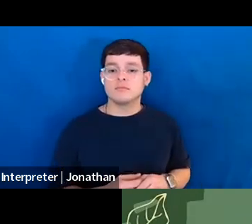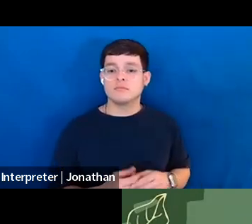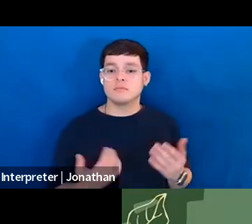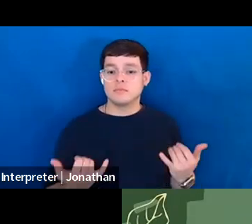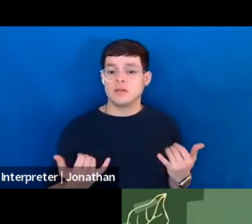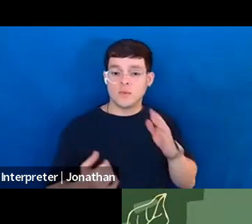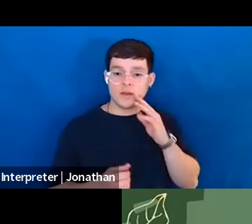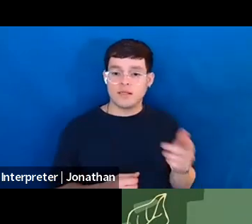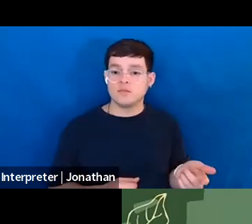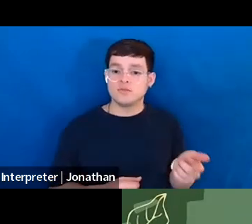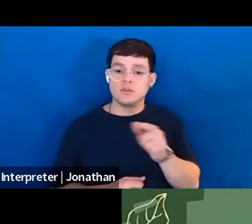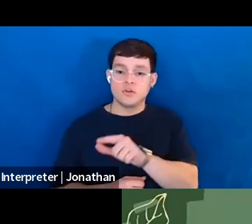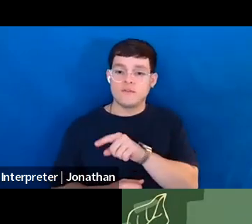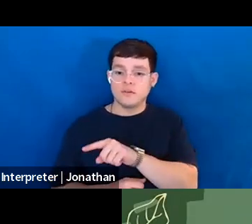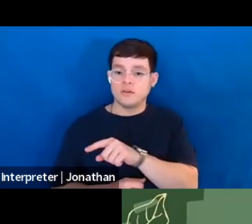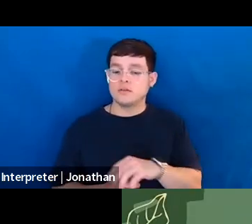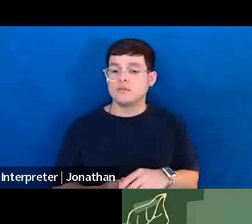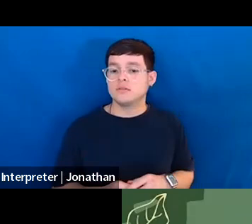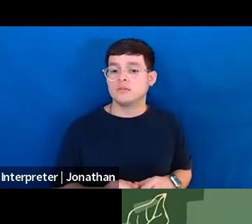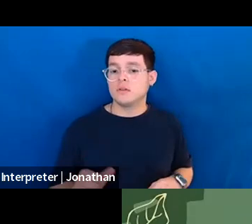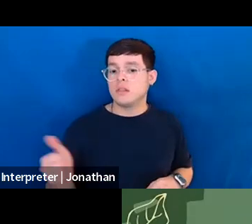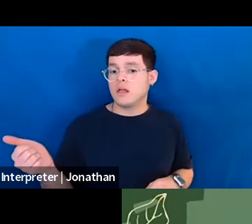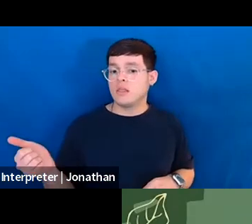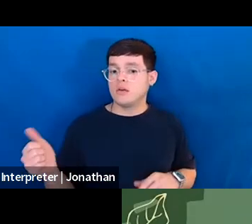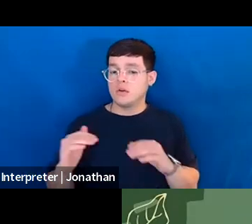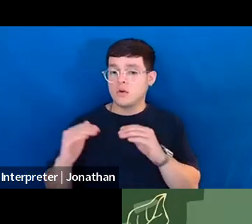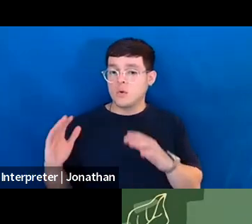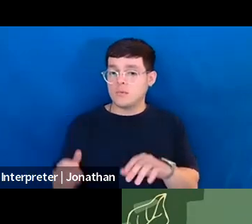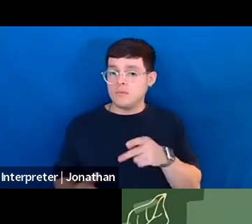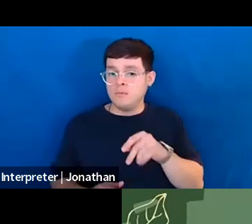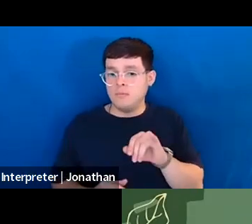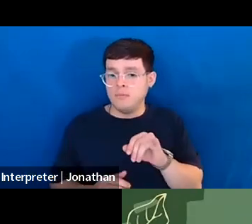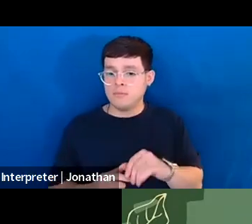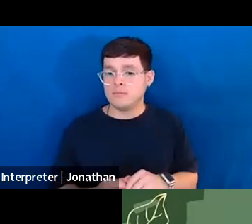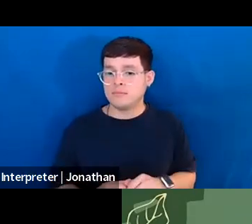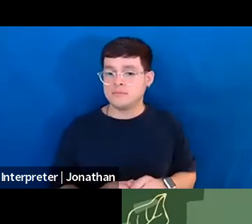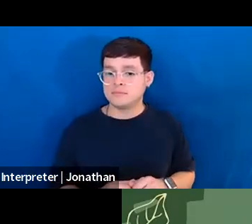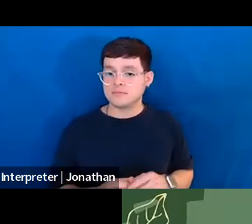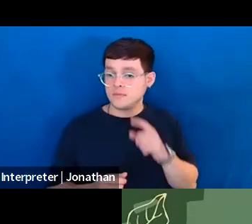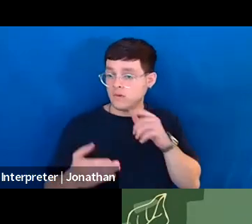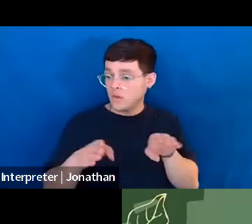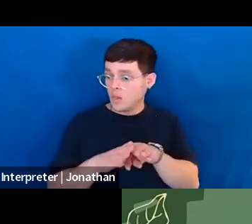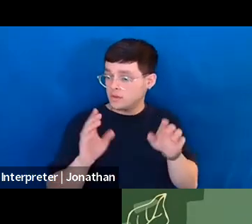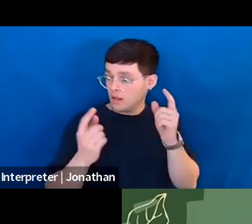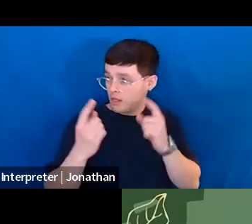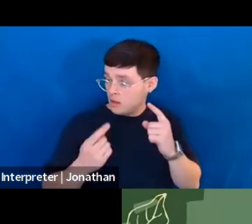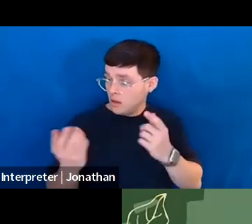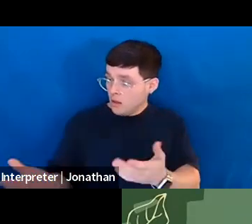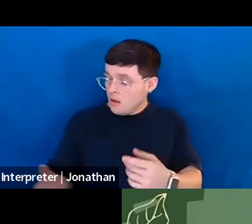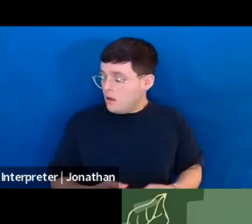over to the other PIs for closing thoughts.